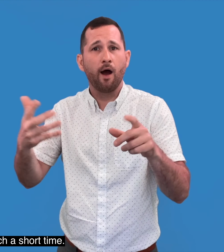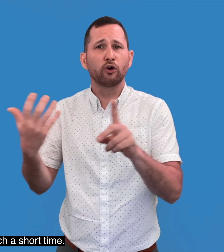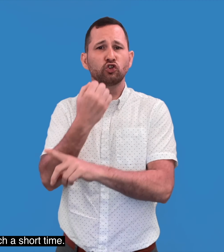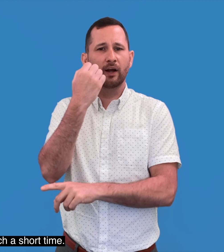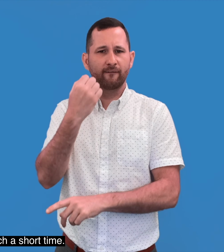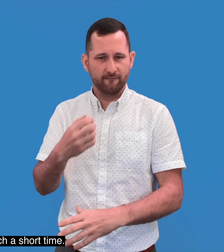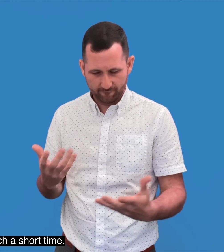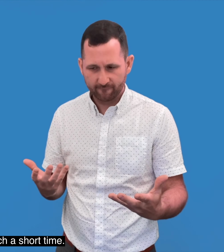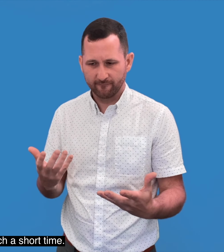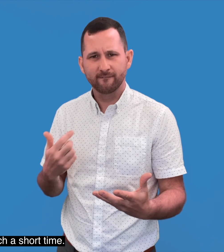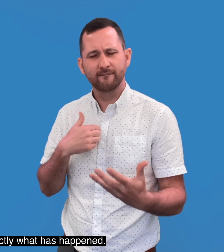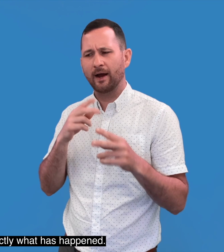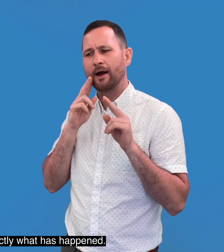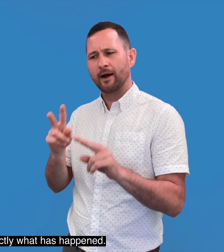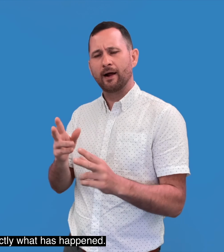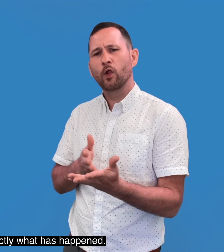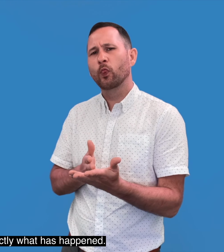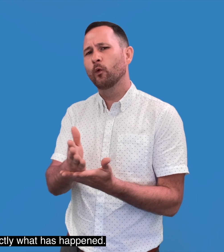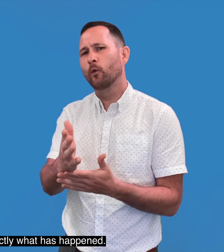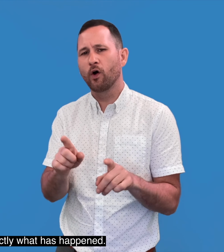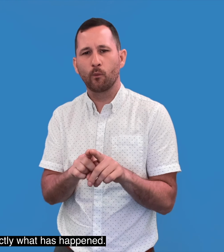such a short time. Yet this is exactly what happened.